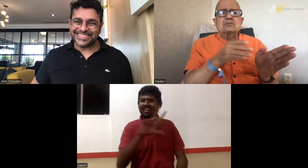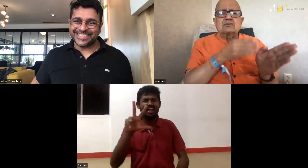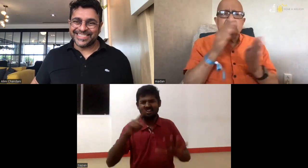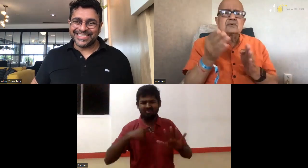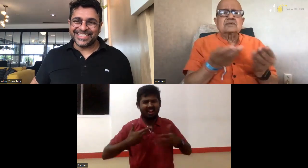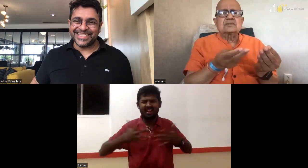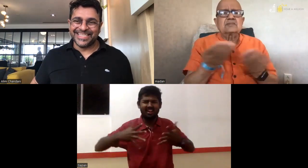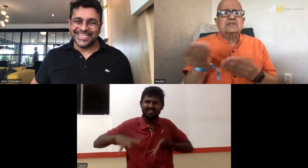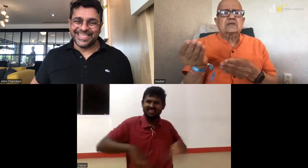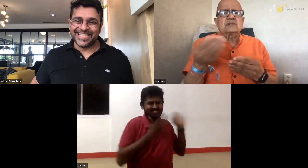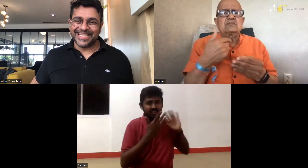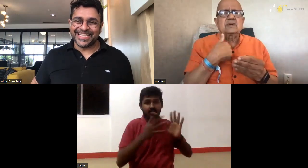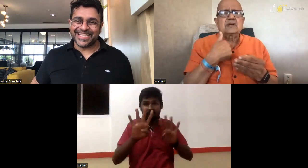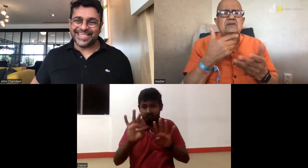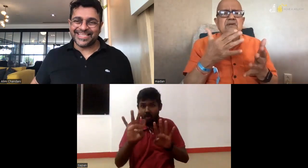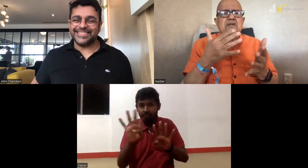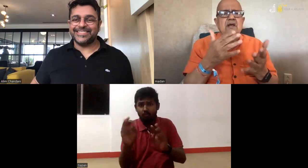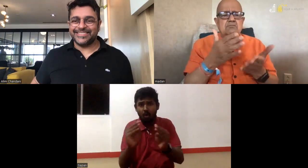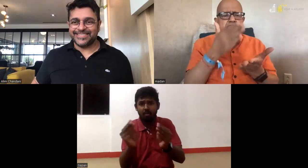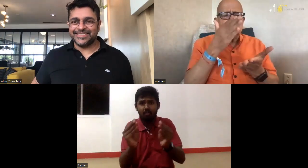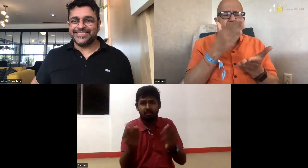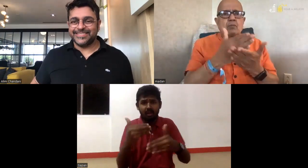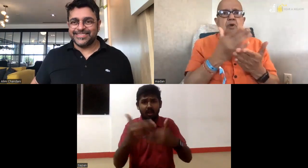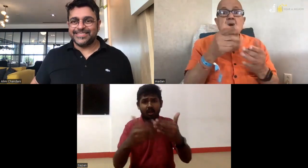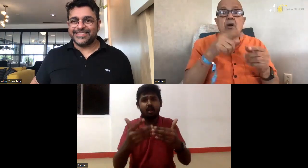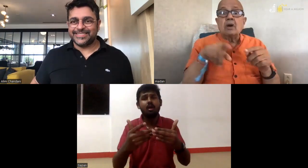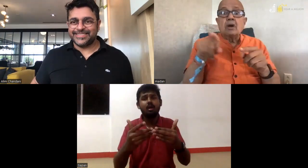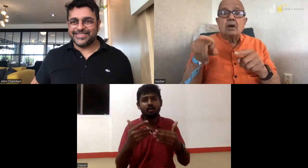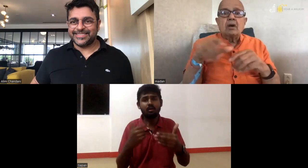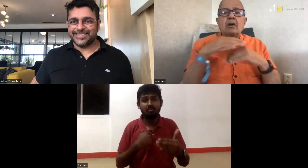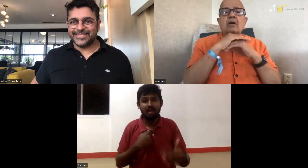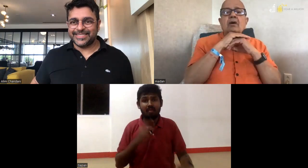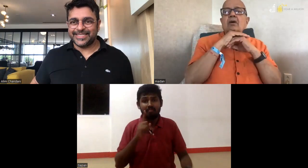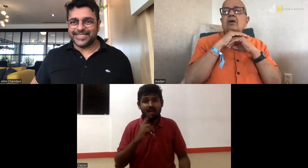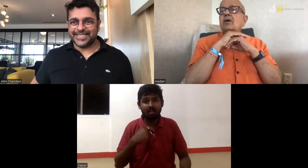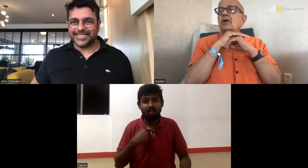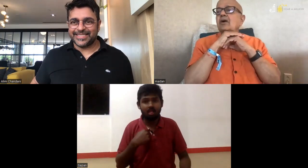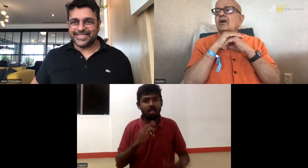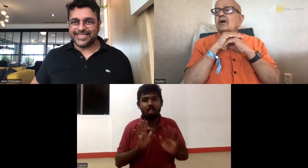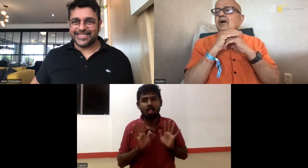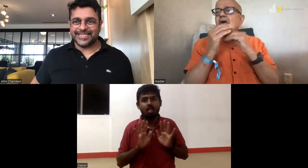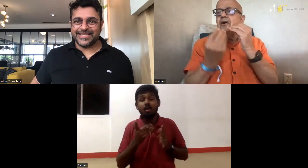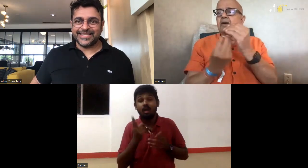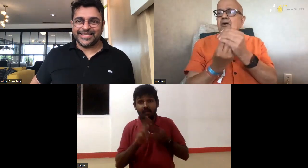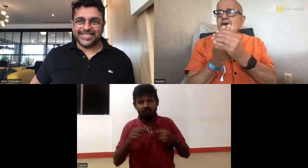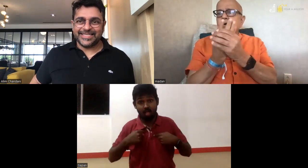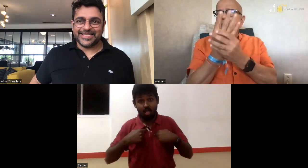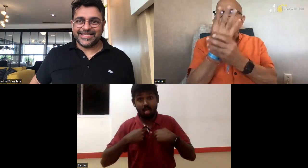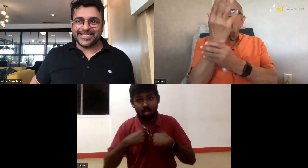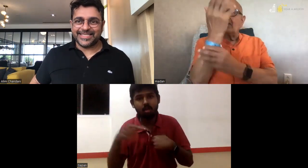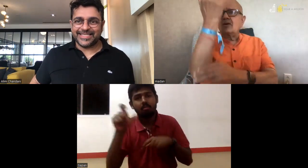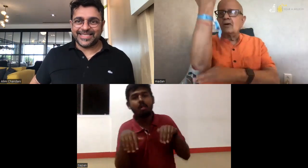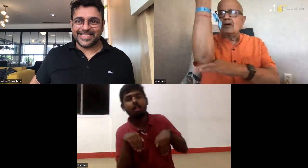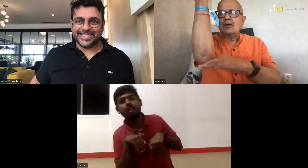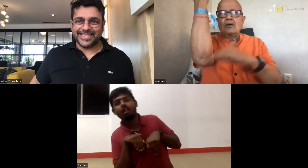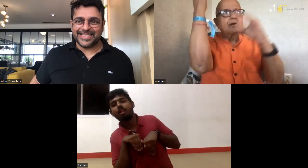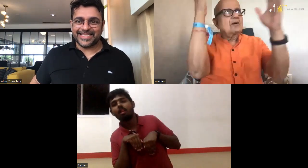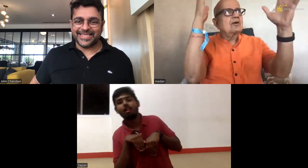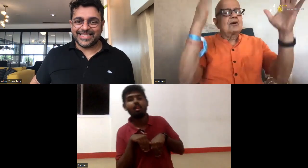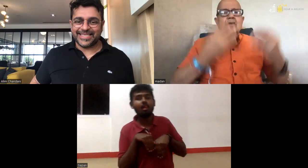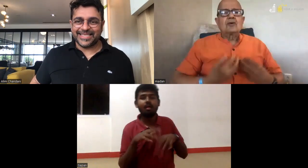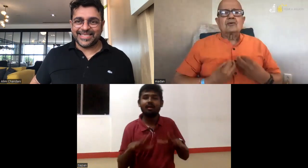started, and we thought that, yeah, Narayanan, Sunil, and Sibaji and me, we all